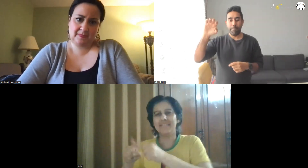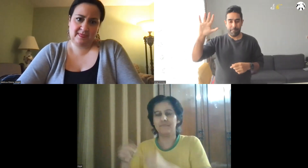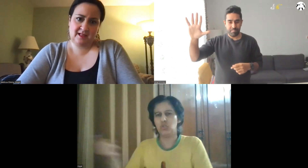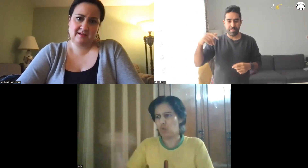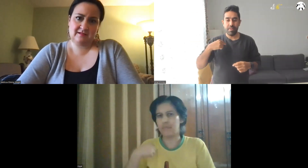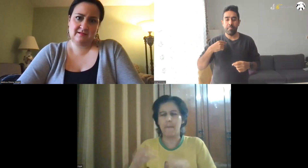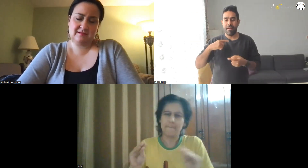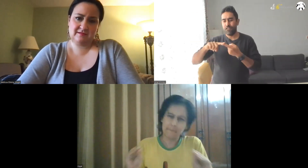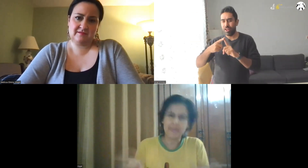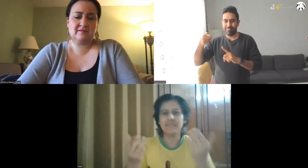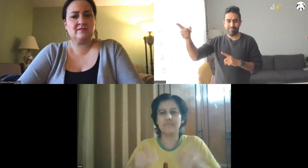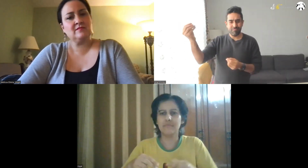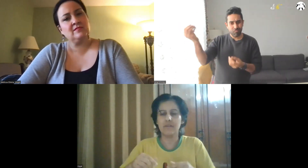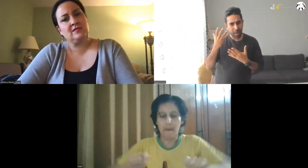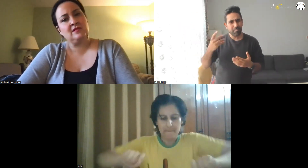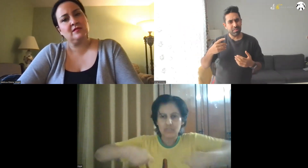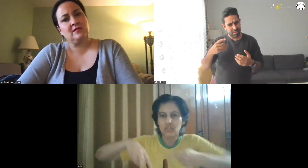any suggestions, and I decide for myself.